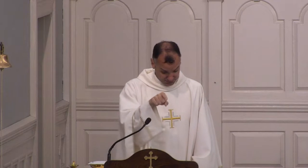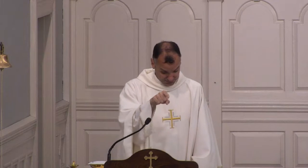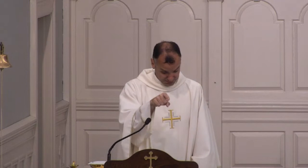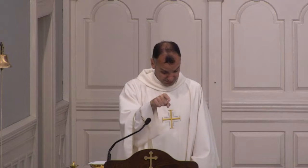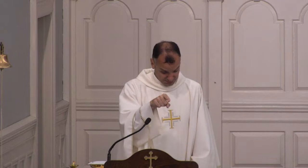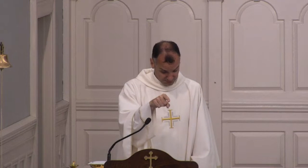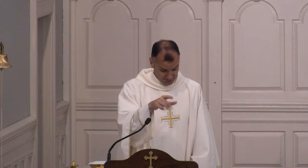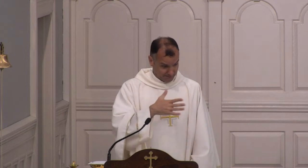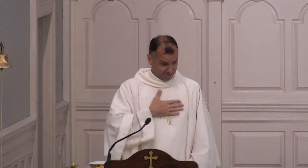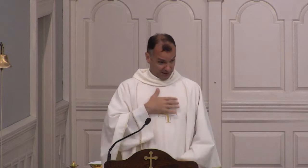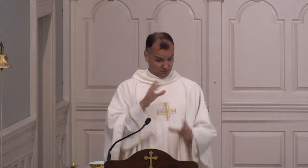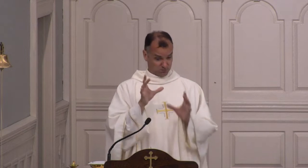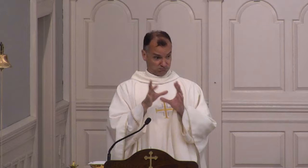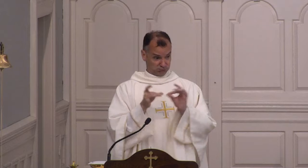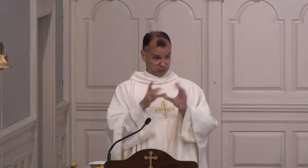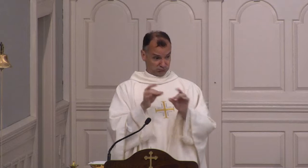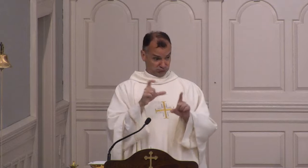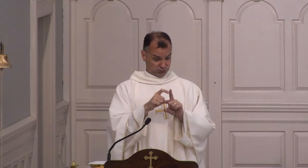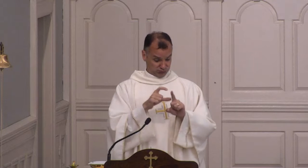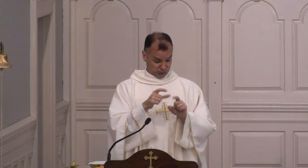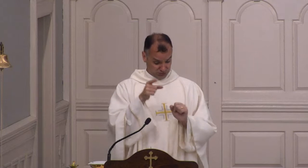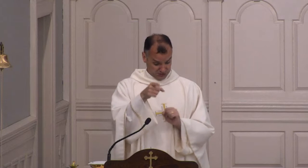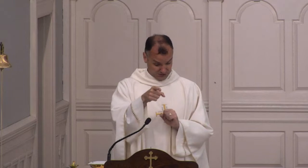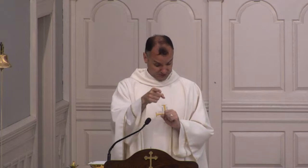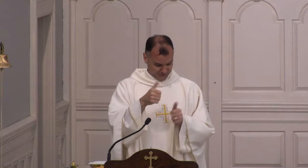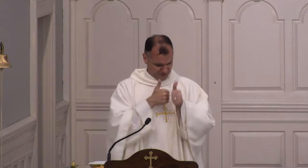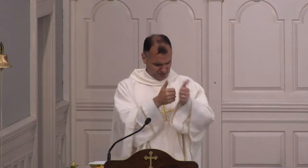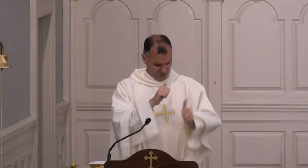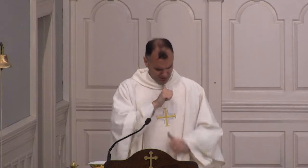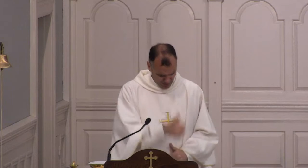Whoever does not love me does not keep my words.